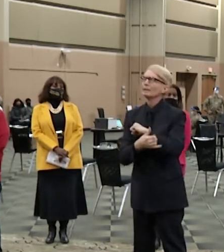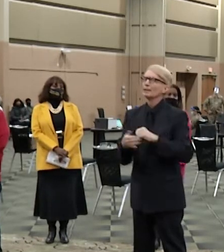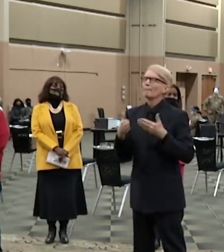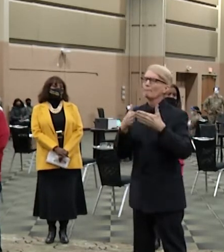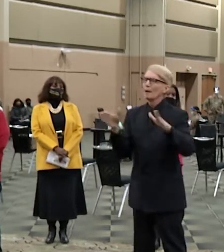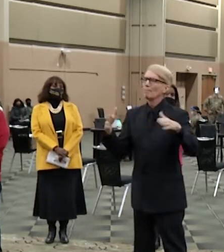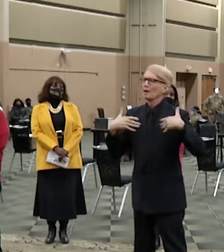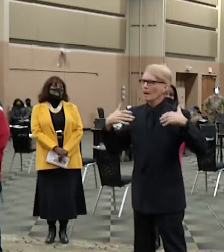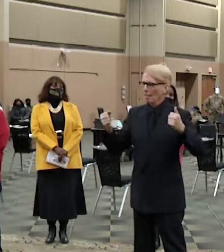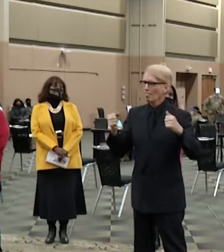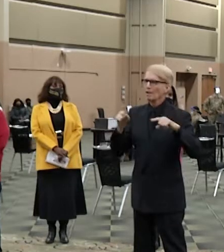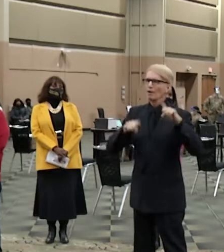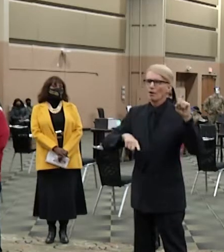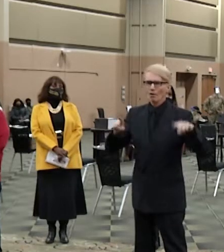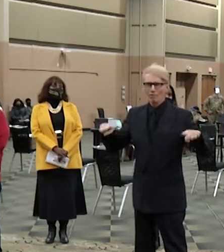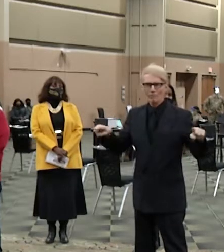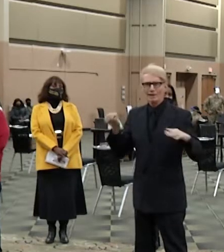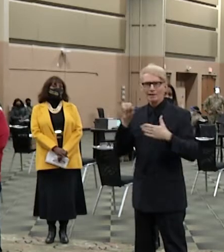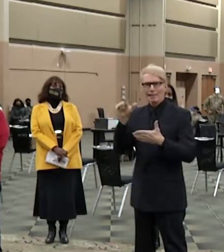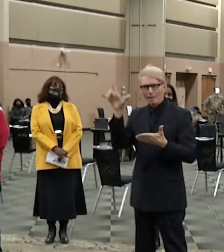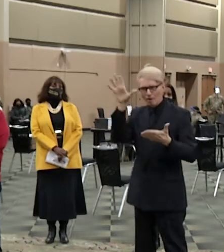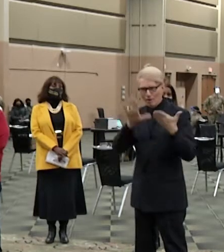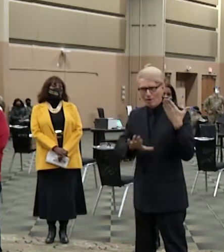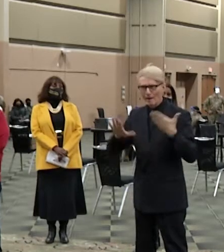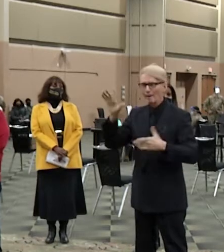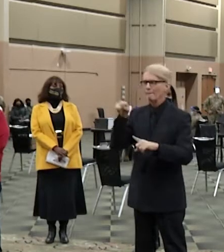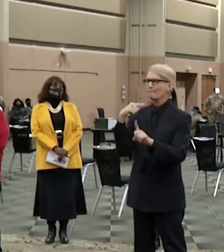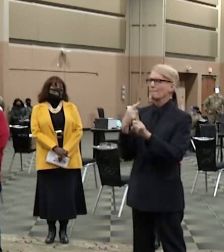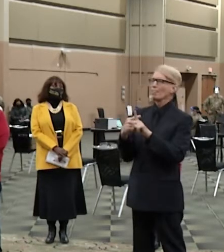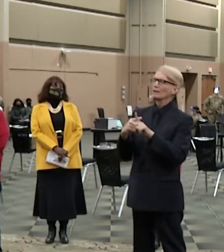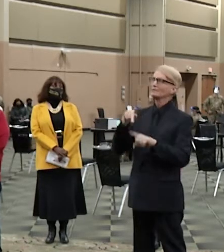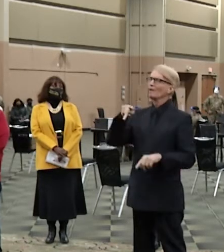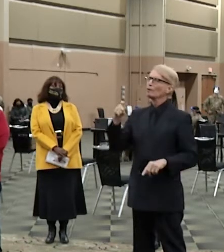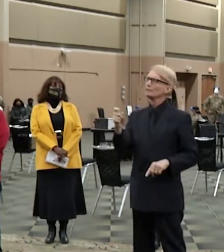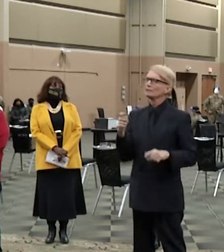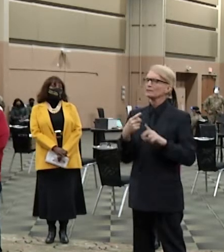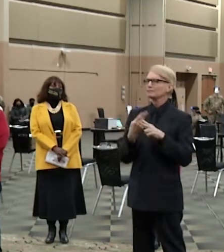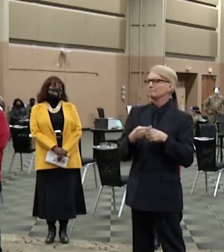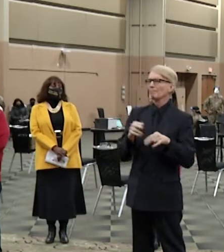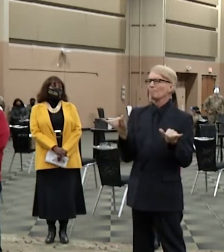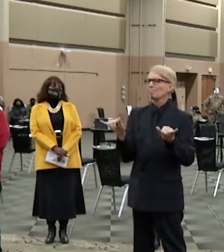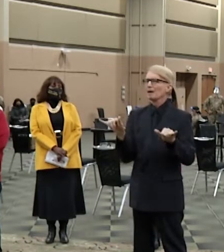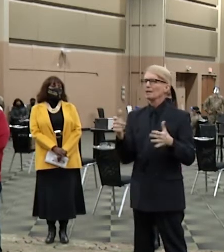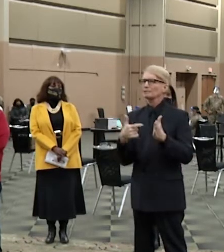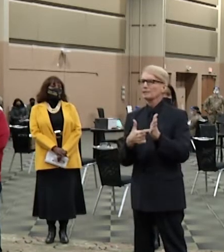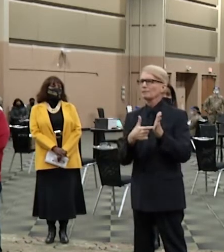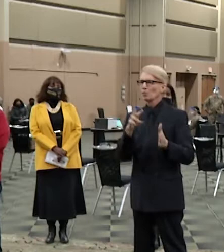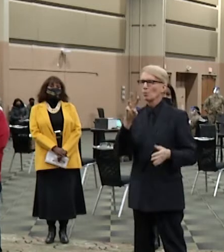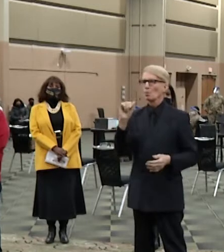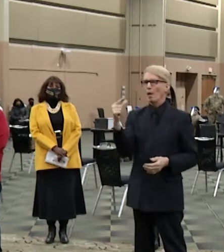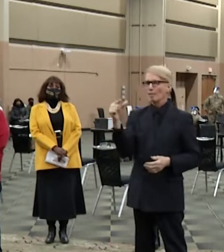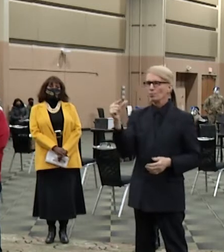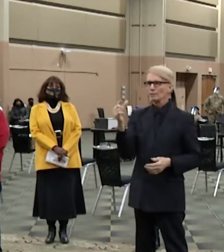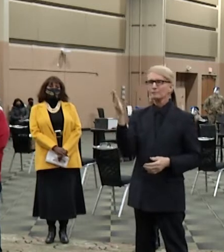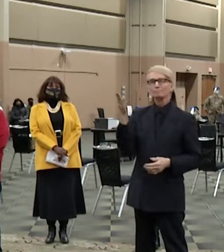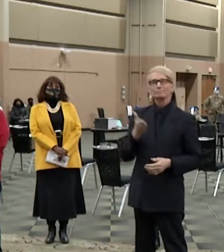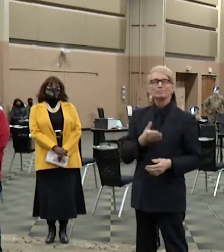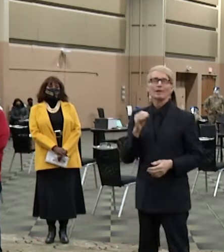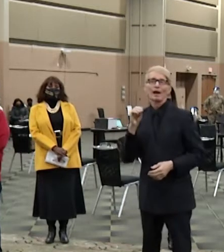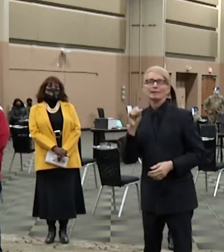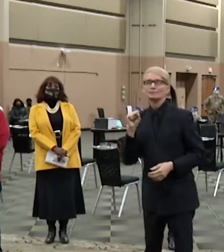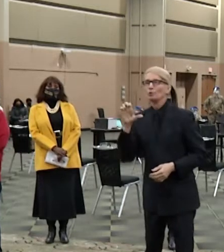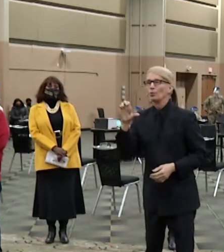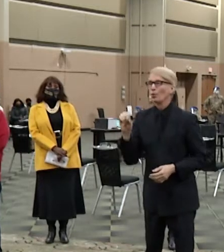departments, as well as for our pharmacy partners like Walgreens. Already, Walgreens and Jewel Osco are